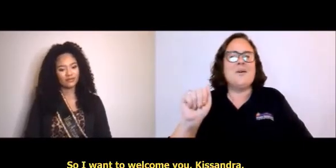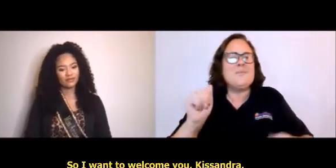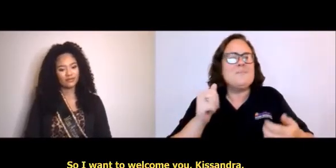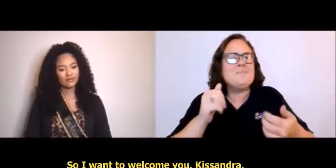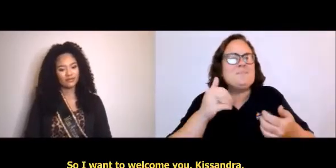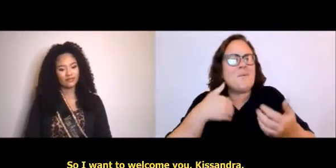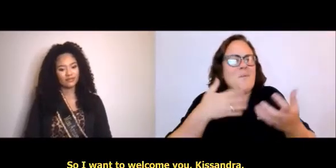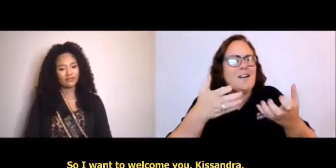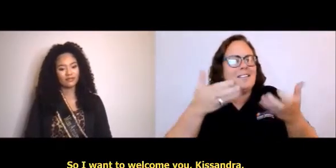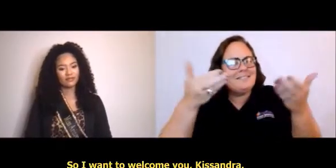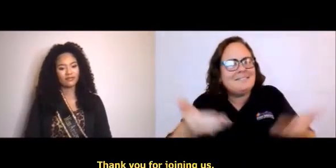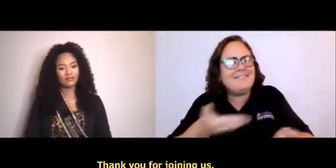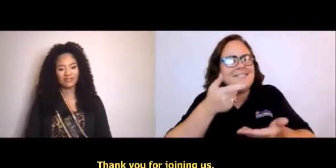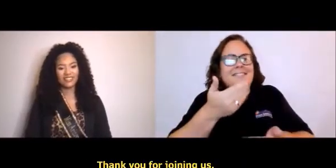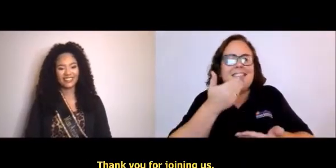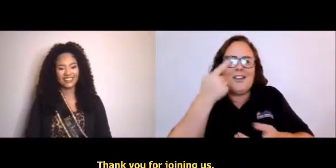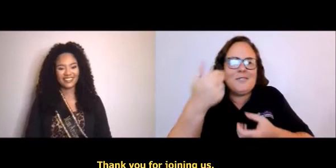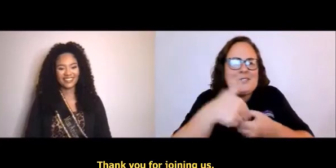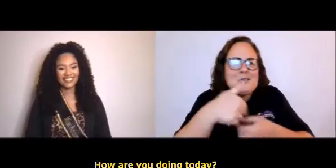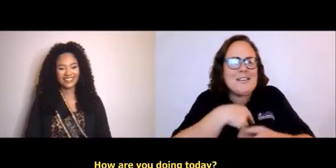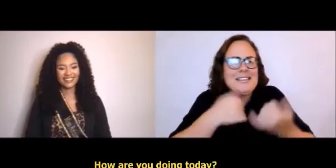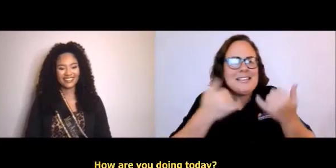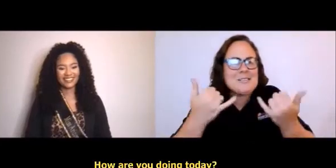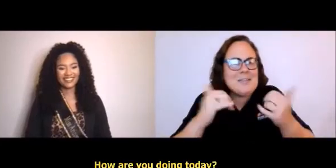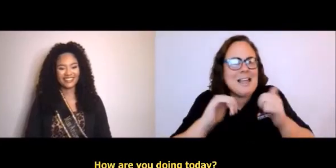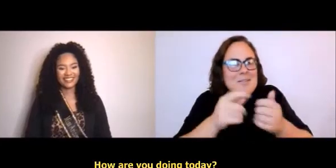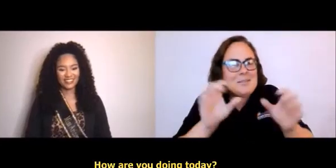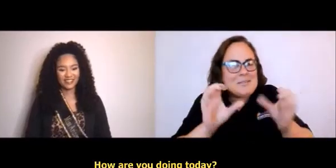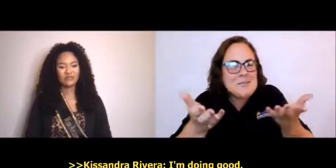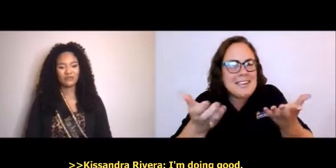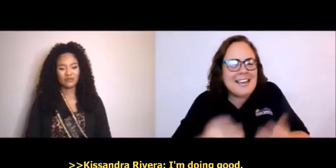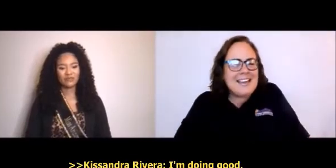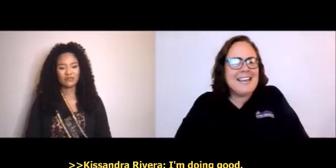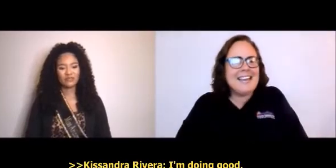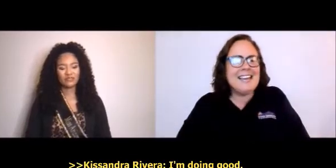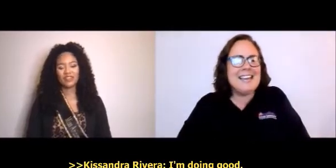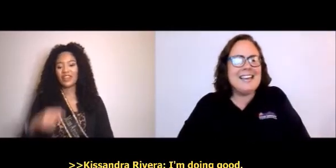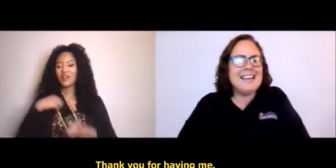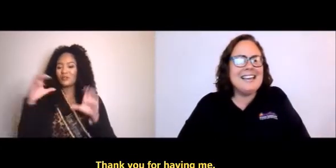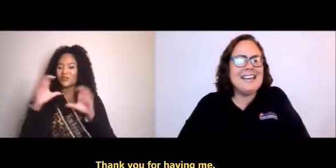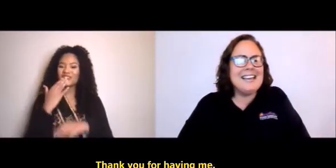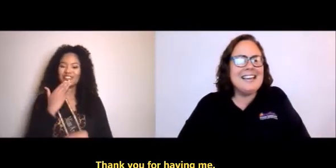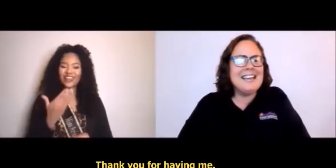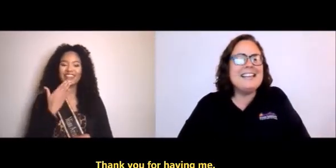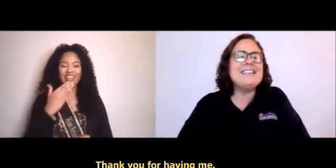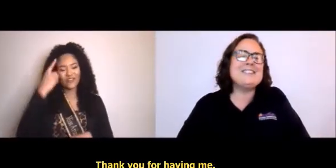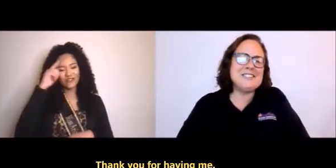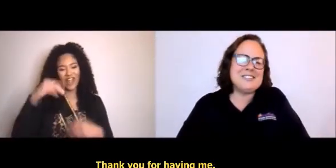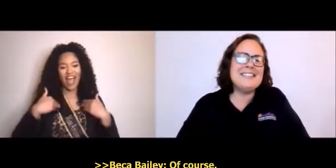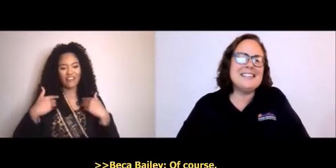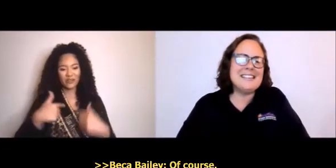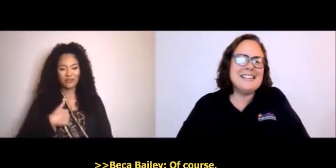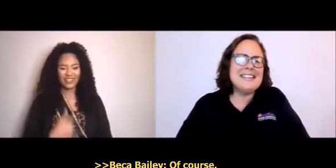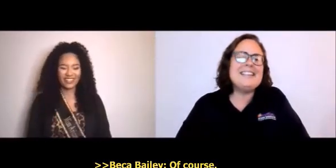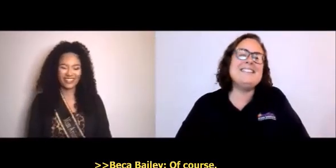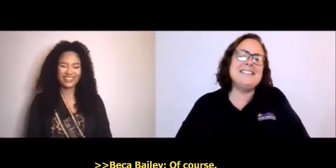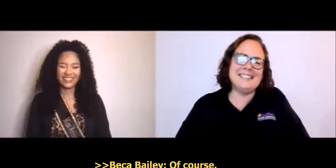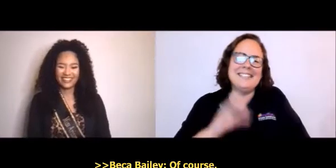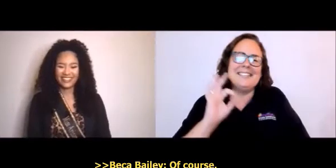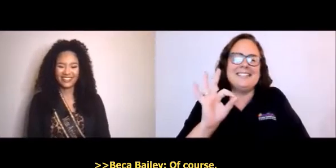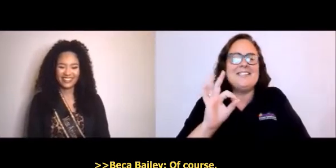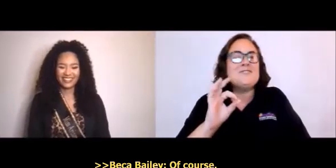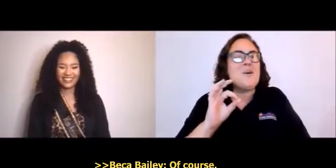So I want to welcome you, Kissandra. Thank you for joining us. How are you doing today? I'm doing good. Thank you for having me.